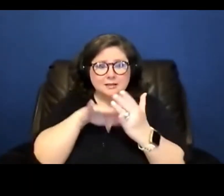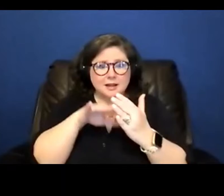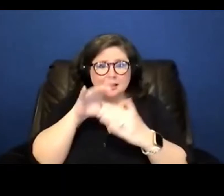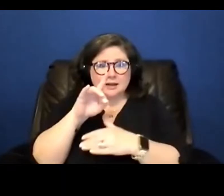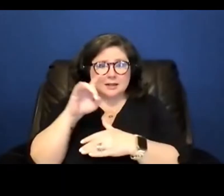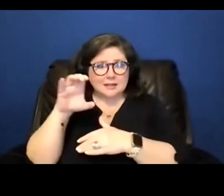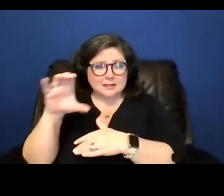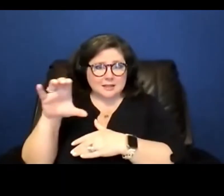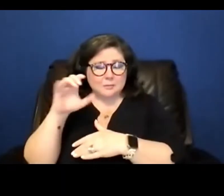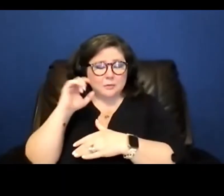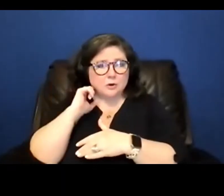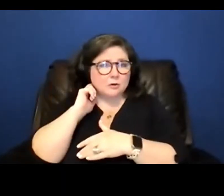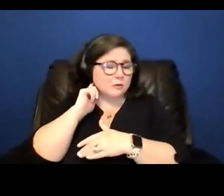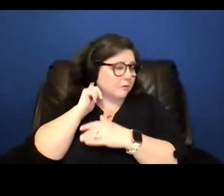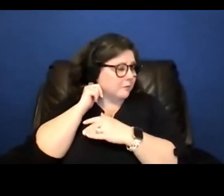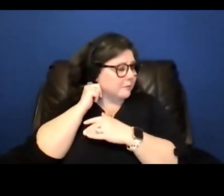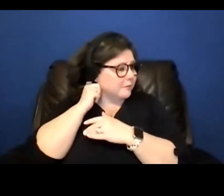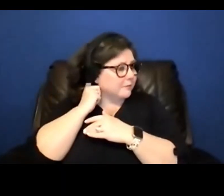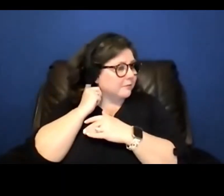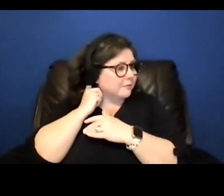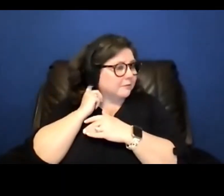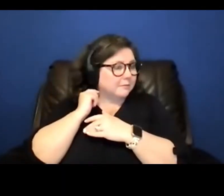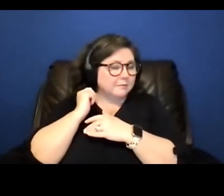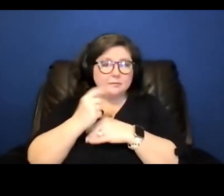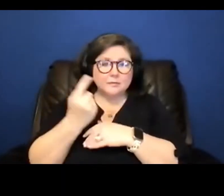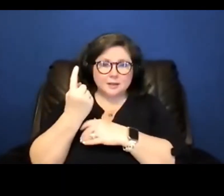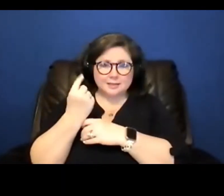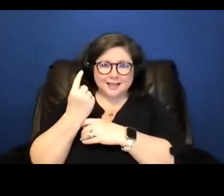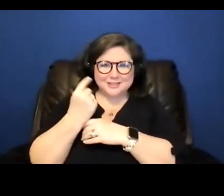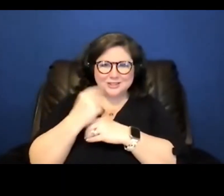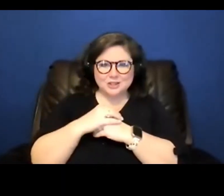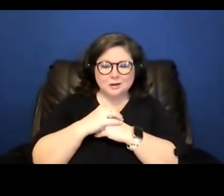December of last year. And